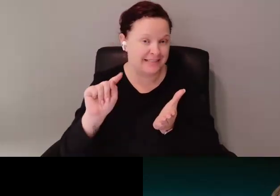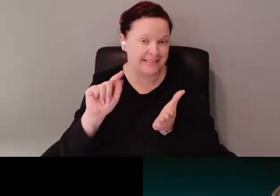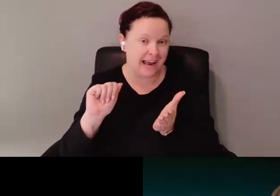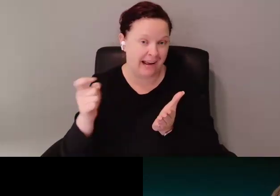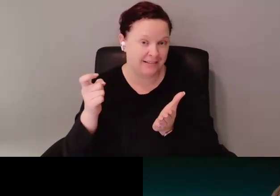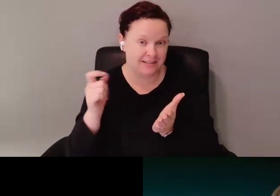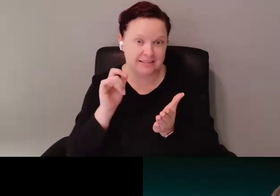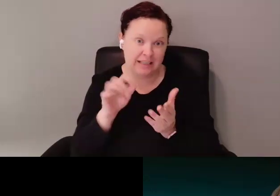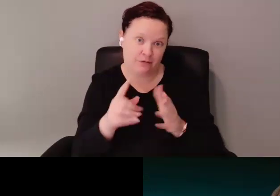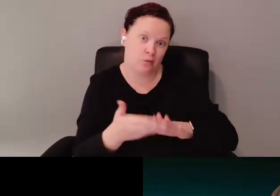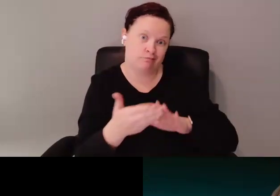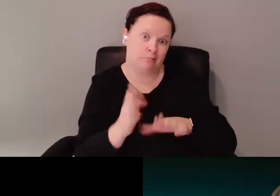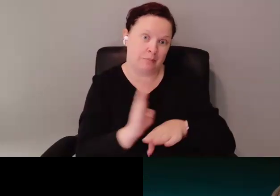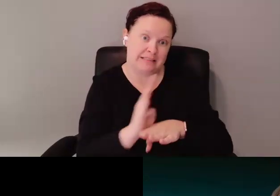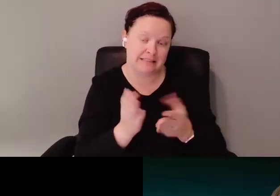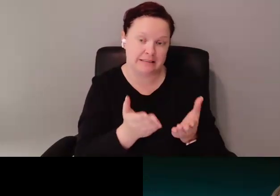So it's